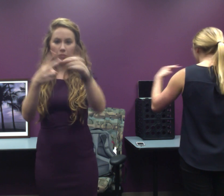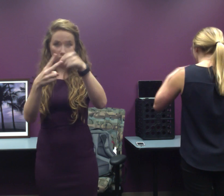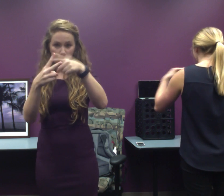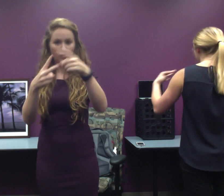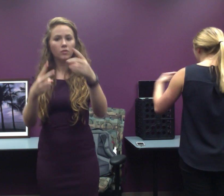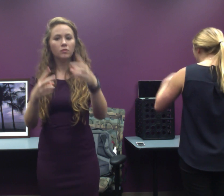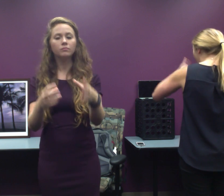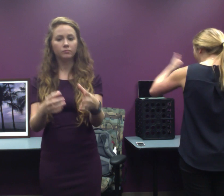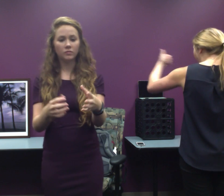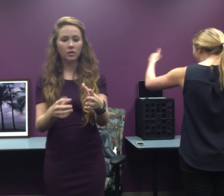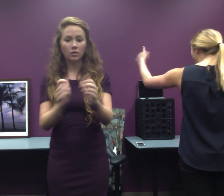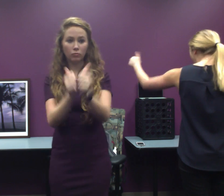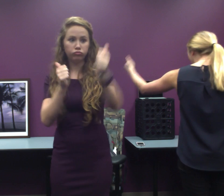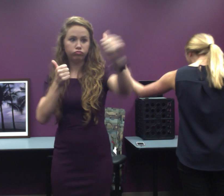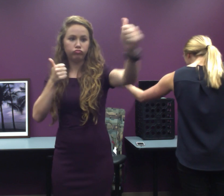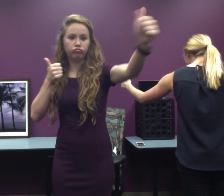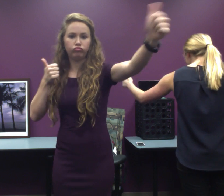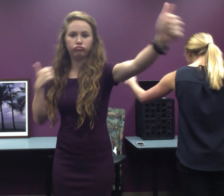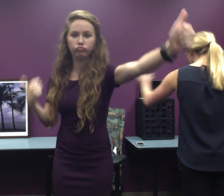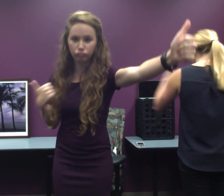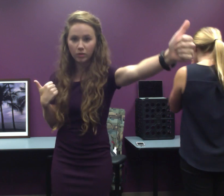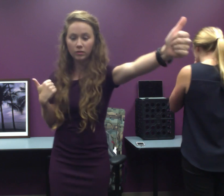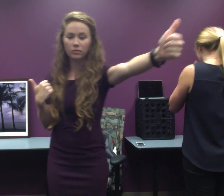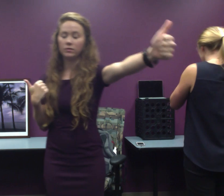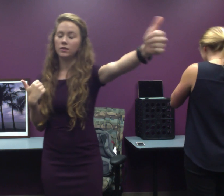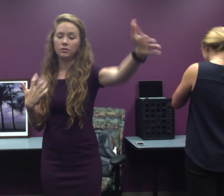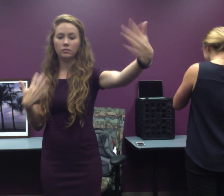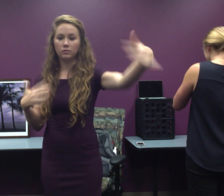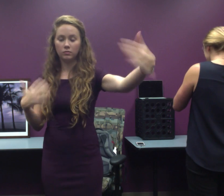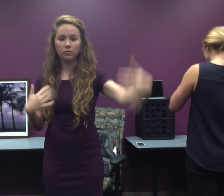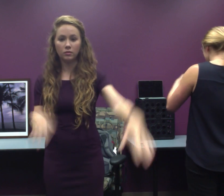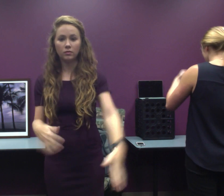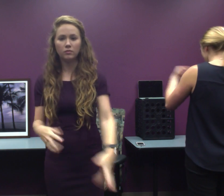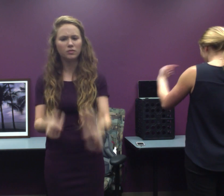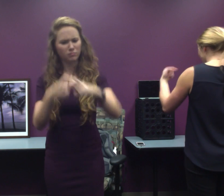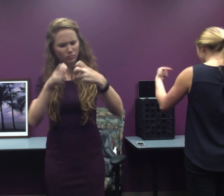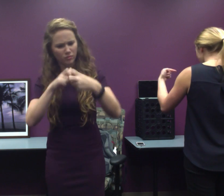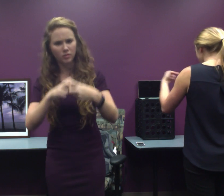They were way across an ocean. Right? Distance was a problem, and Brett?